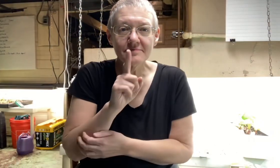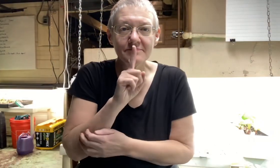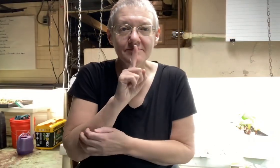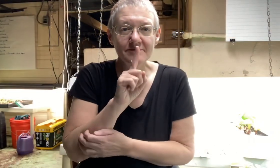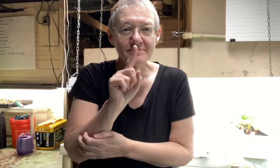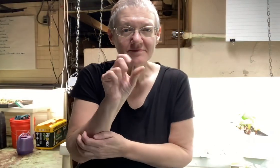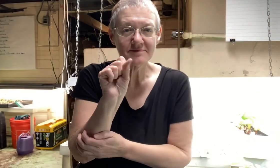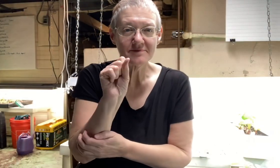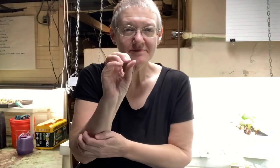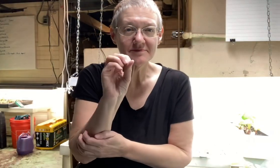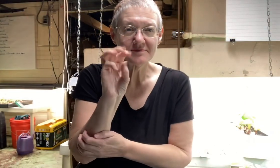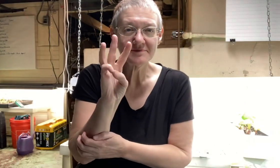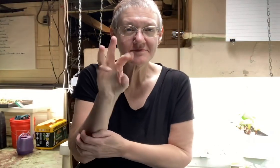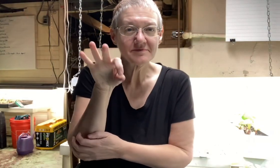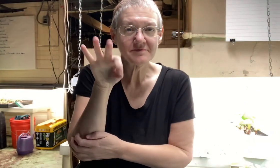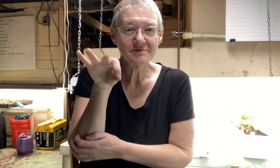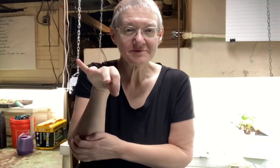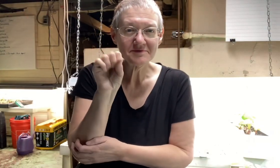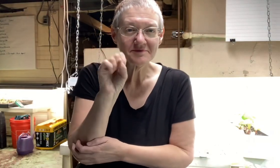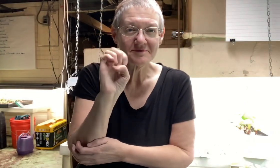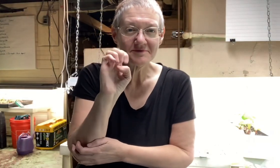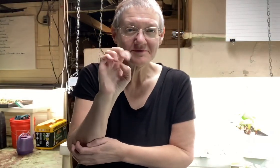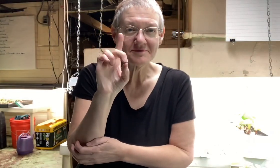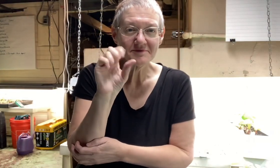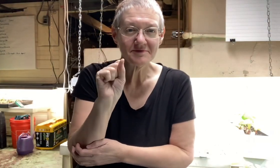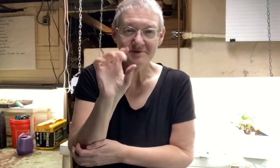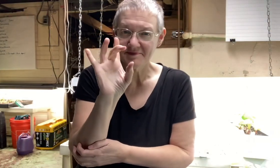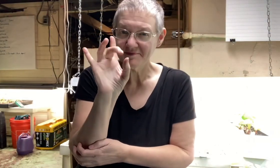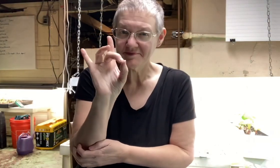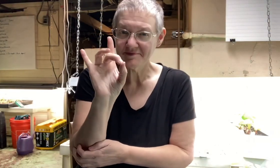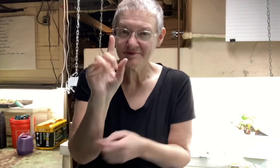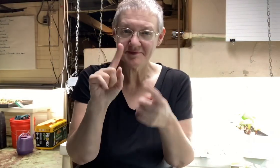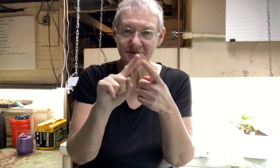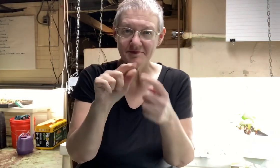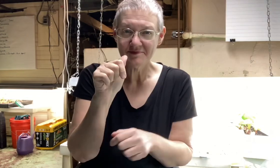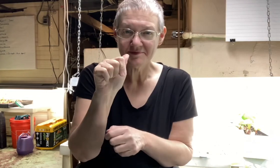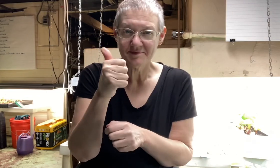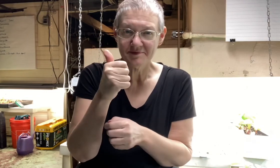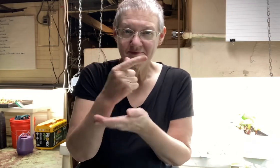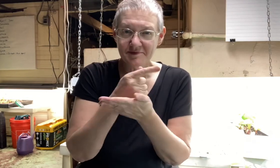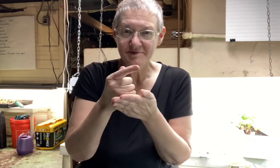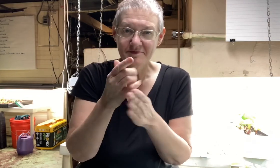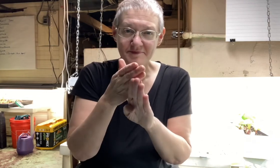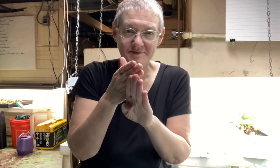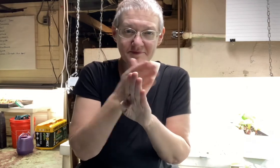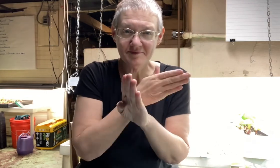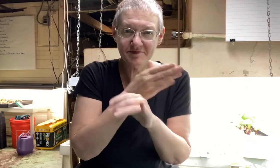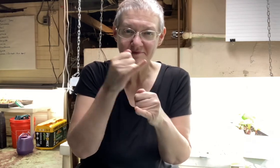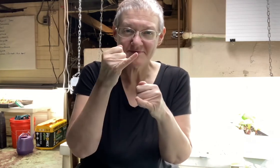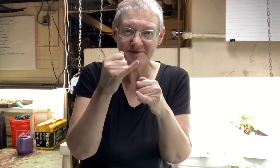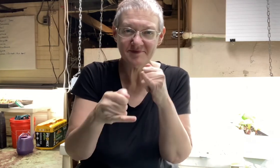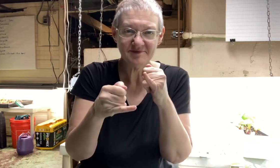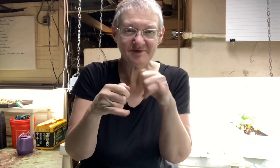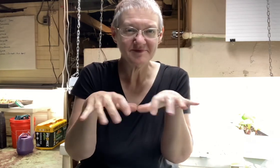It's recommended to start your pepper seeds 8 to 10 weeks before your last